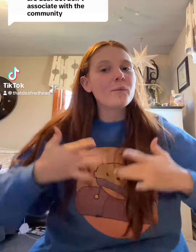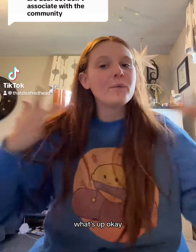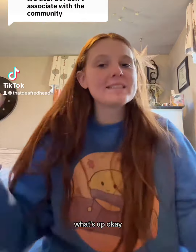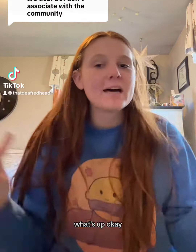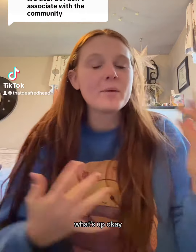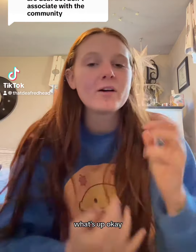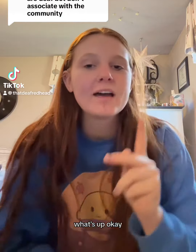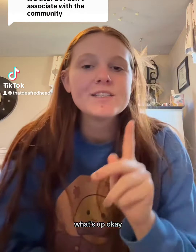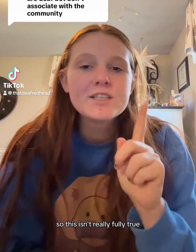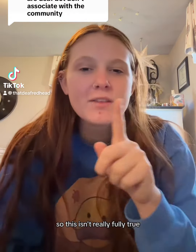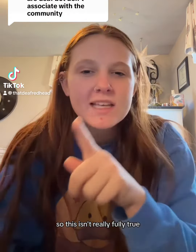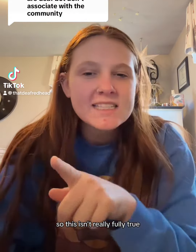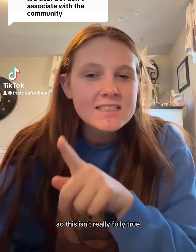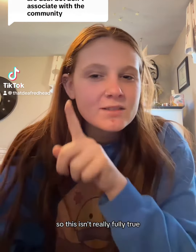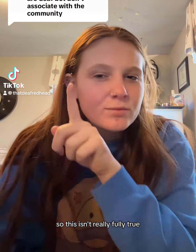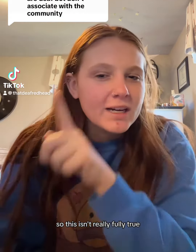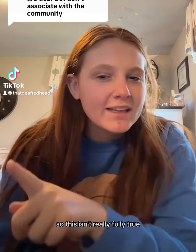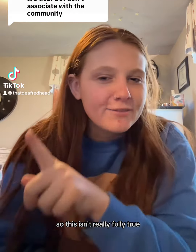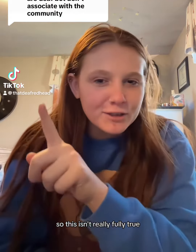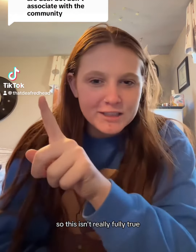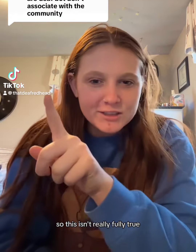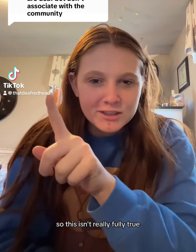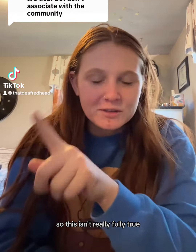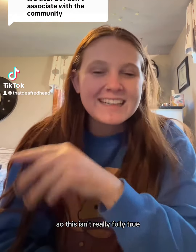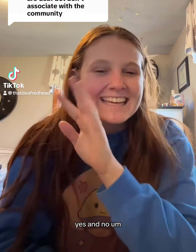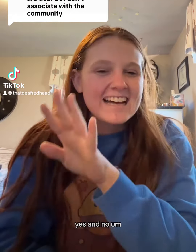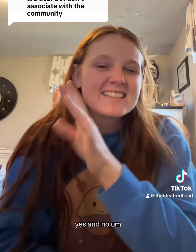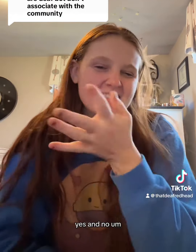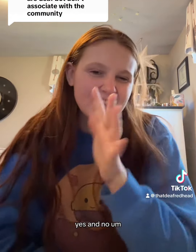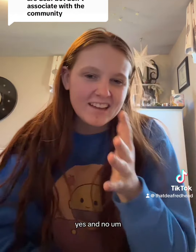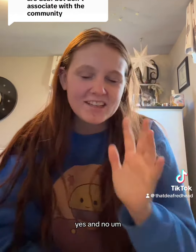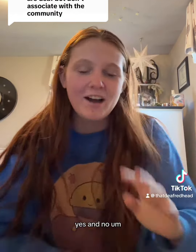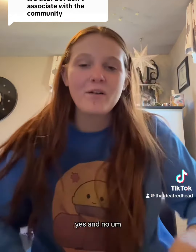What's up? Okay, so this isn't really fully true. Yes and no.